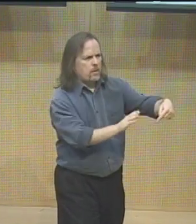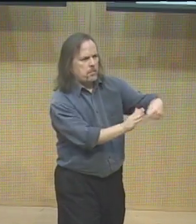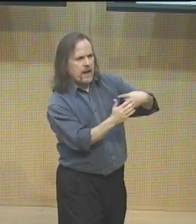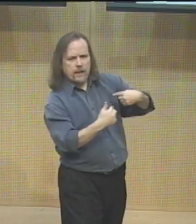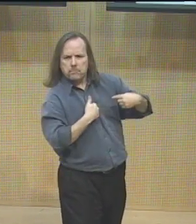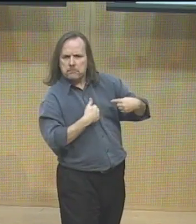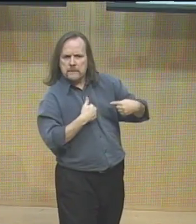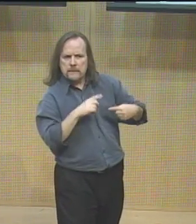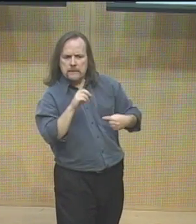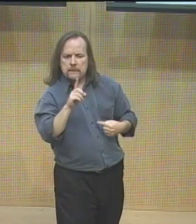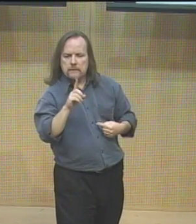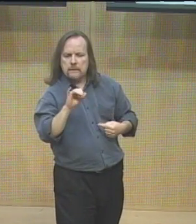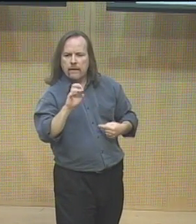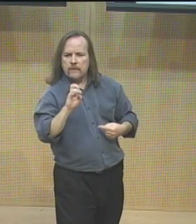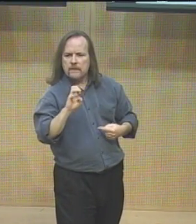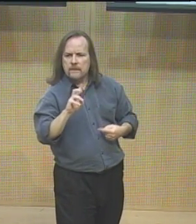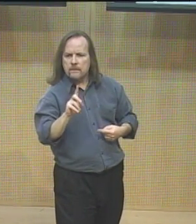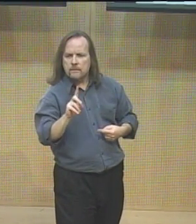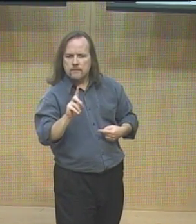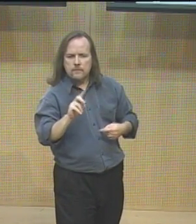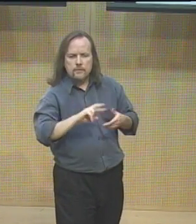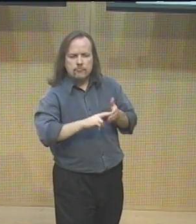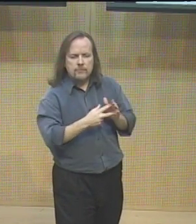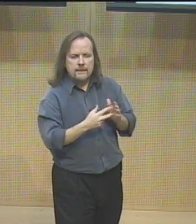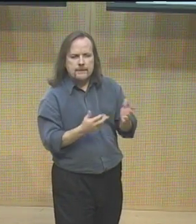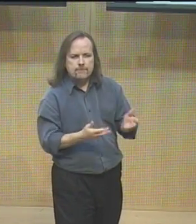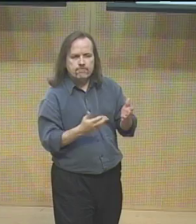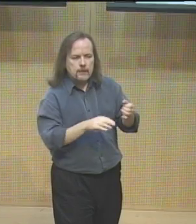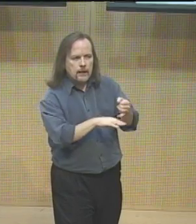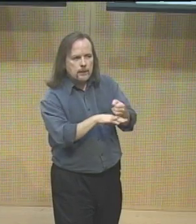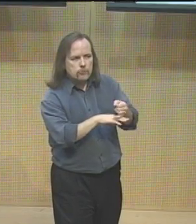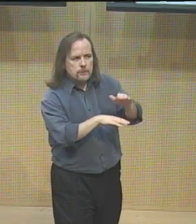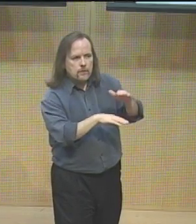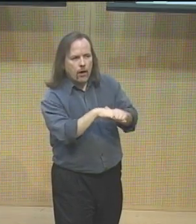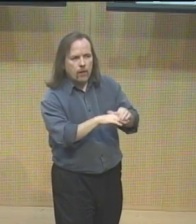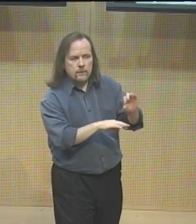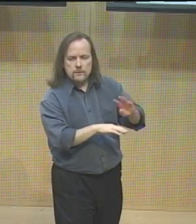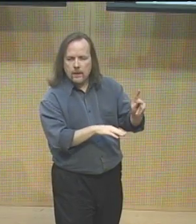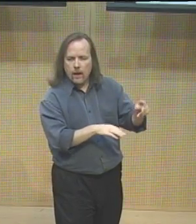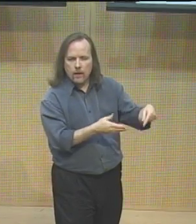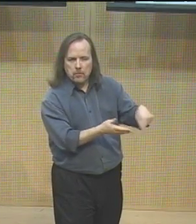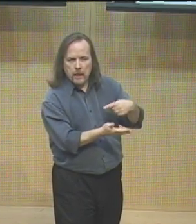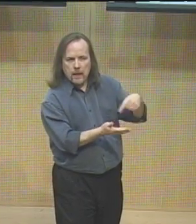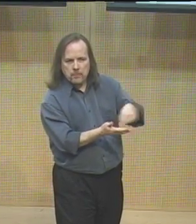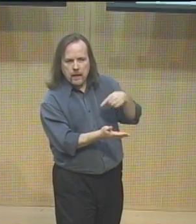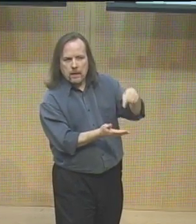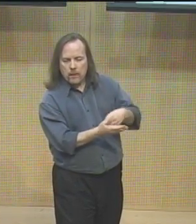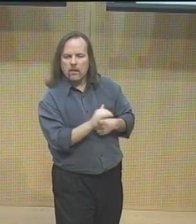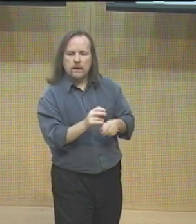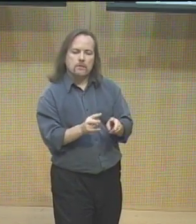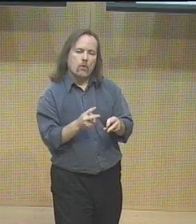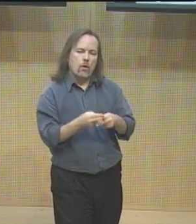a stock, and then after every quarter or maybe semi-annually, the